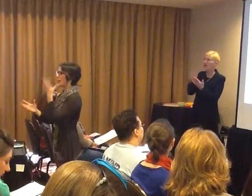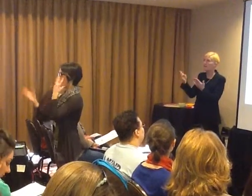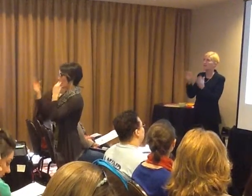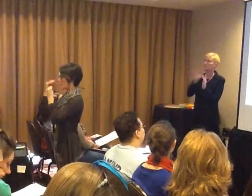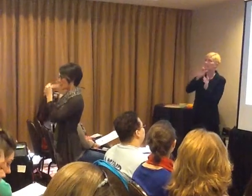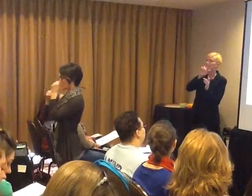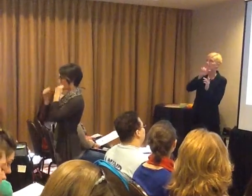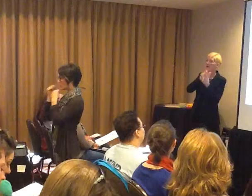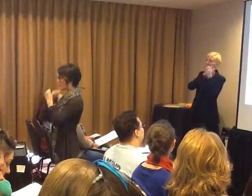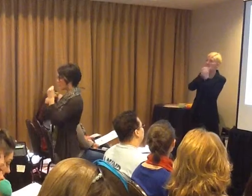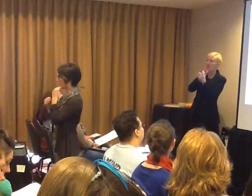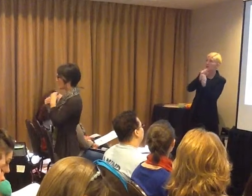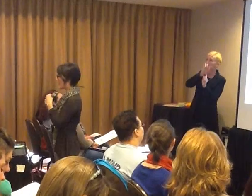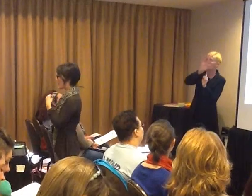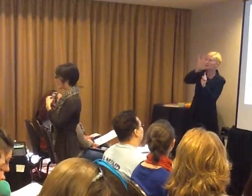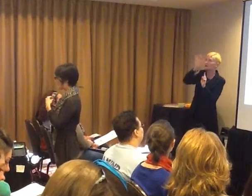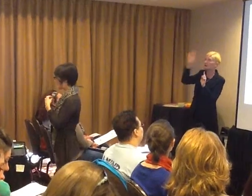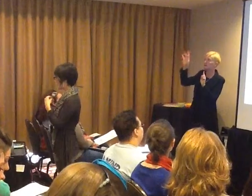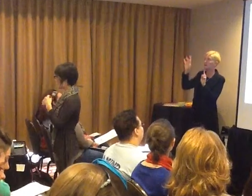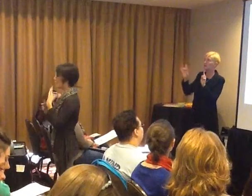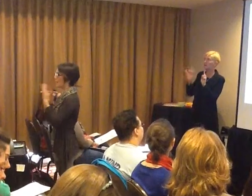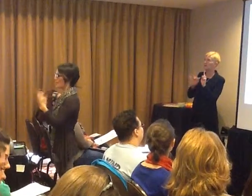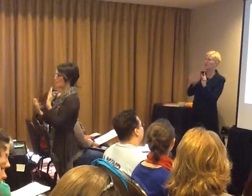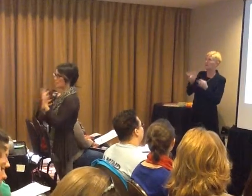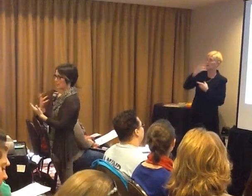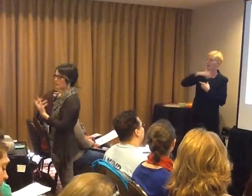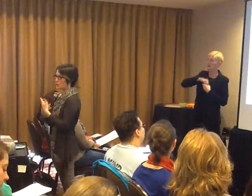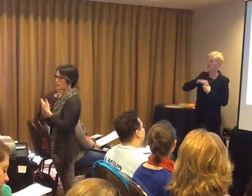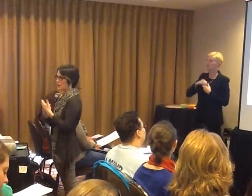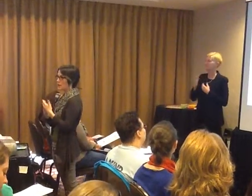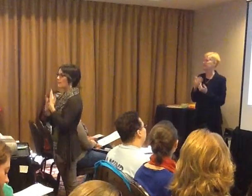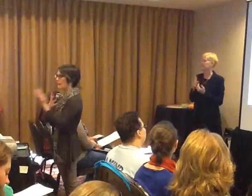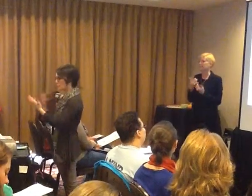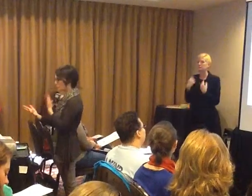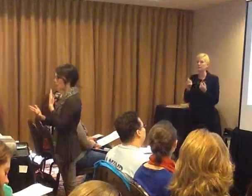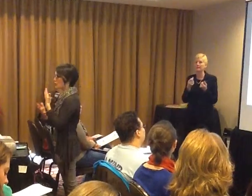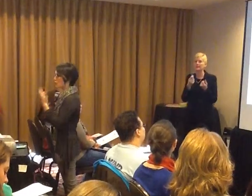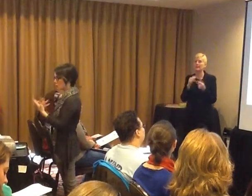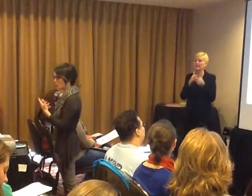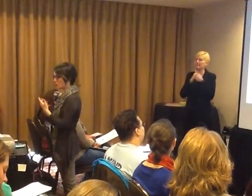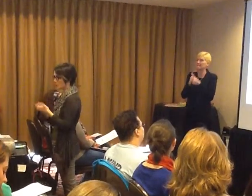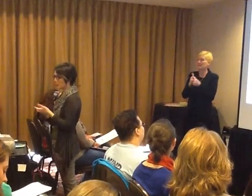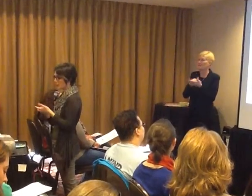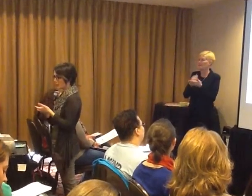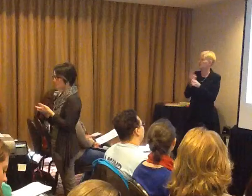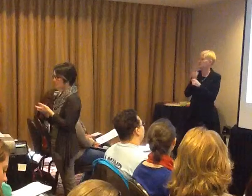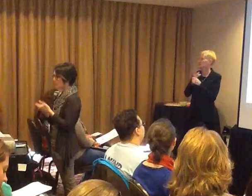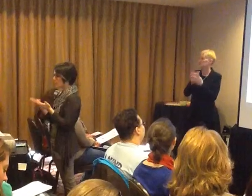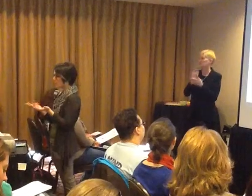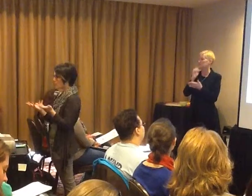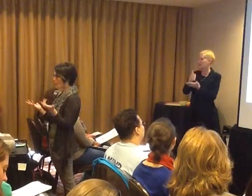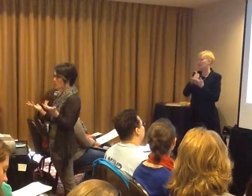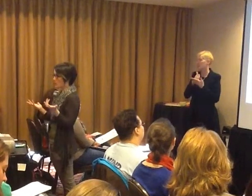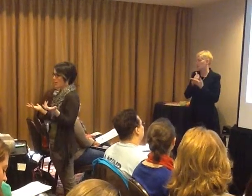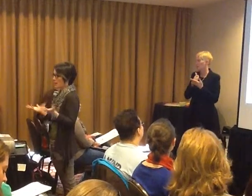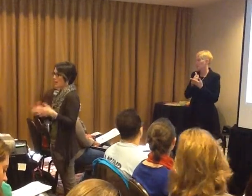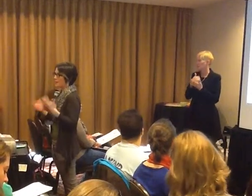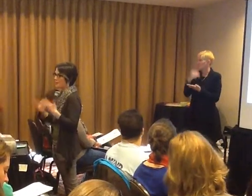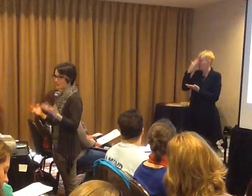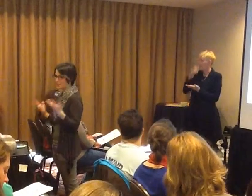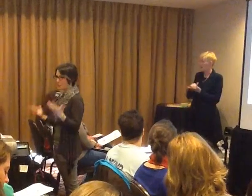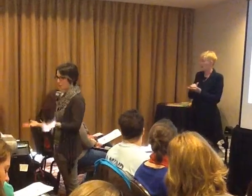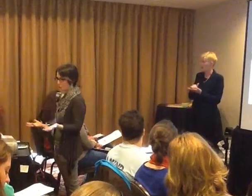visually and kind of internalizing that representation and then being able to follow directions and use it is really helpful. And we know that we